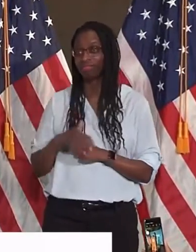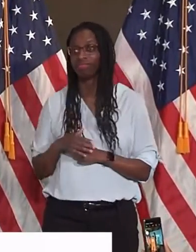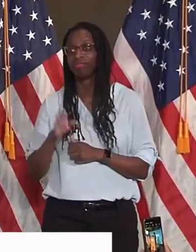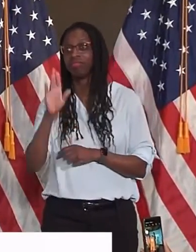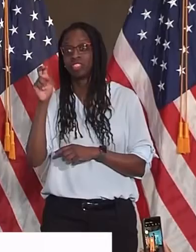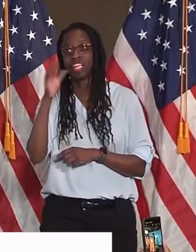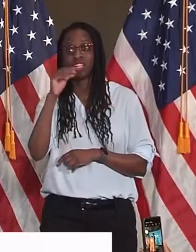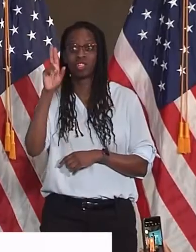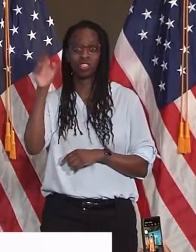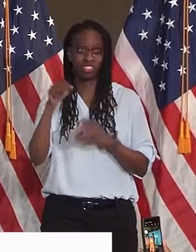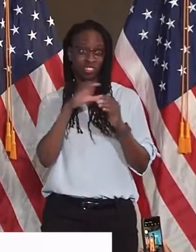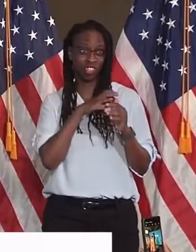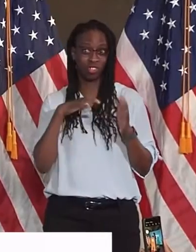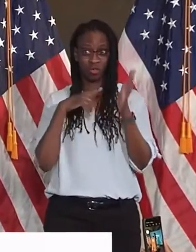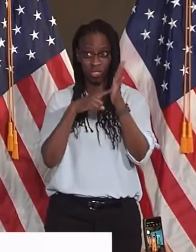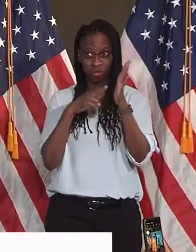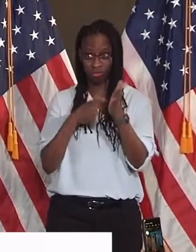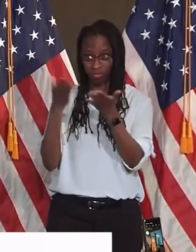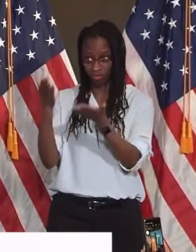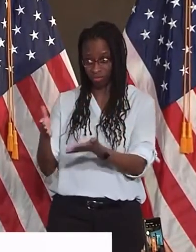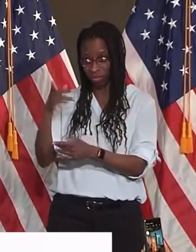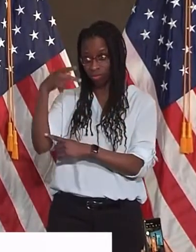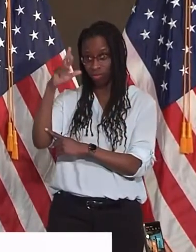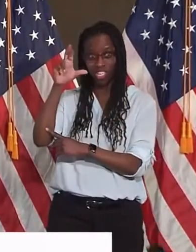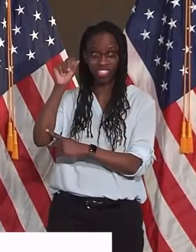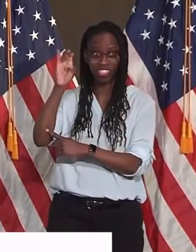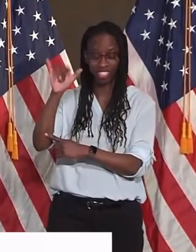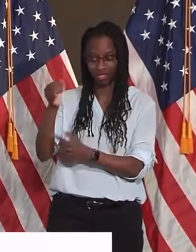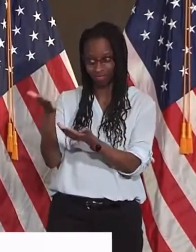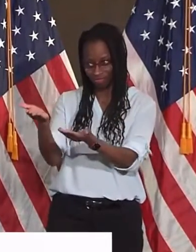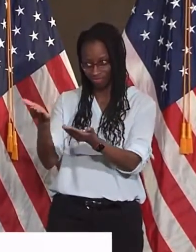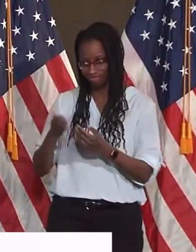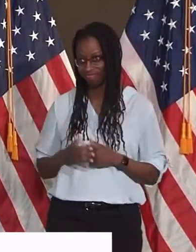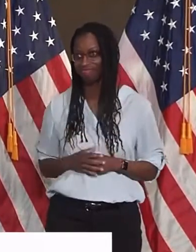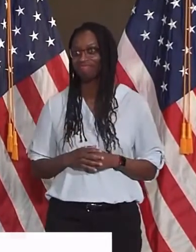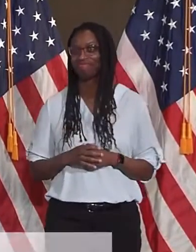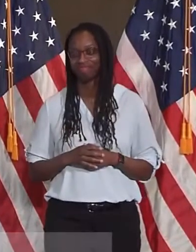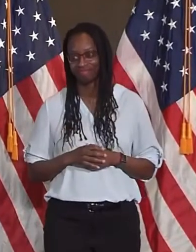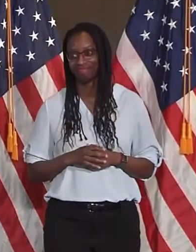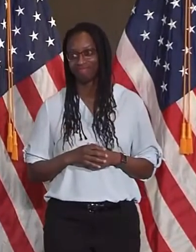Ayanna Pressley. Both, yes.